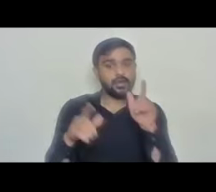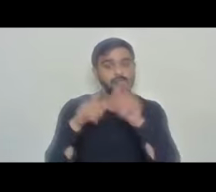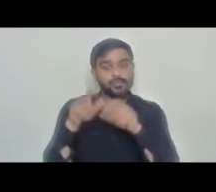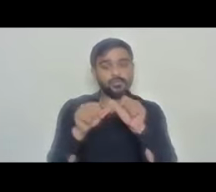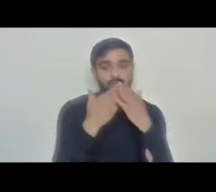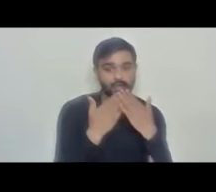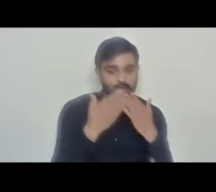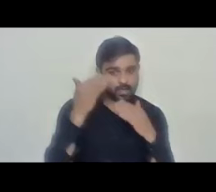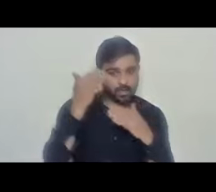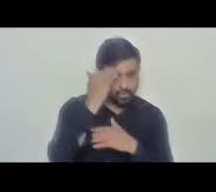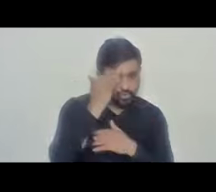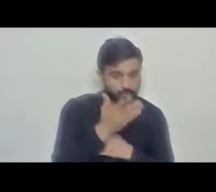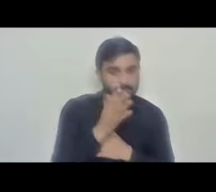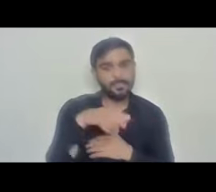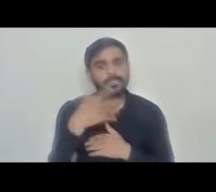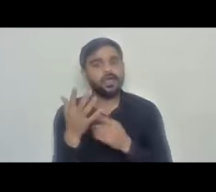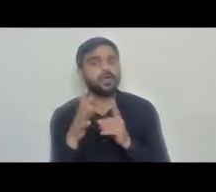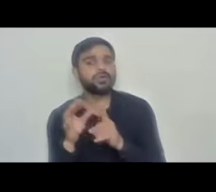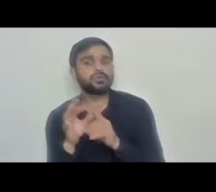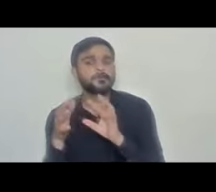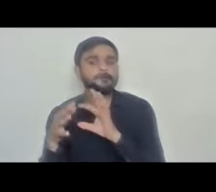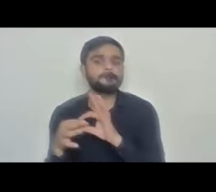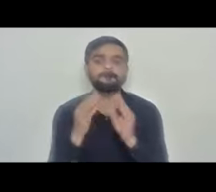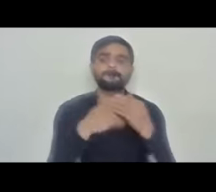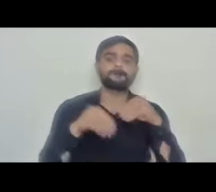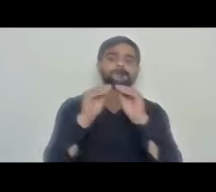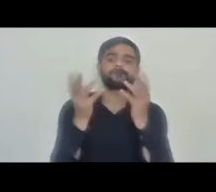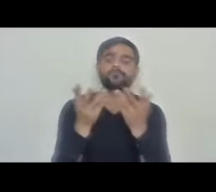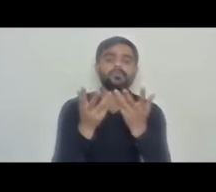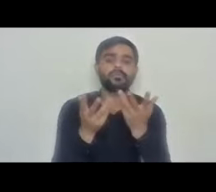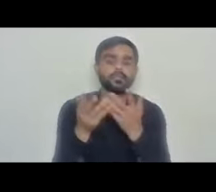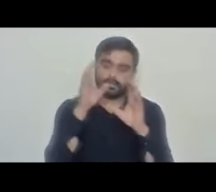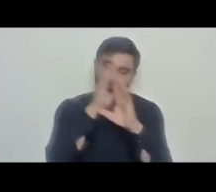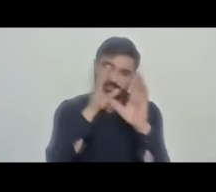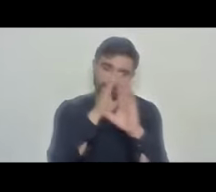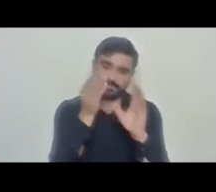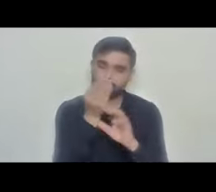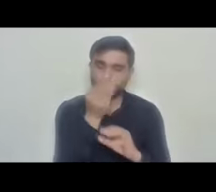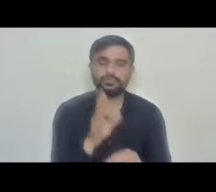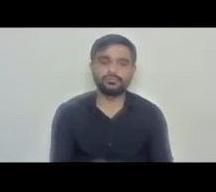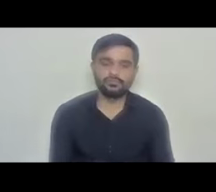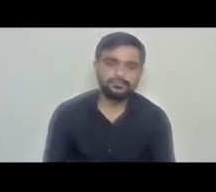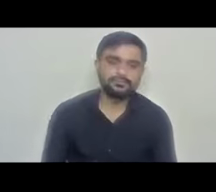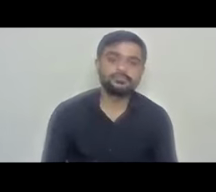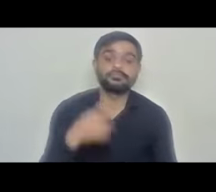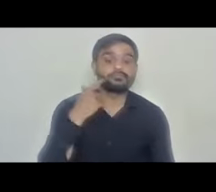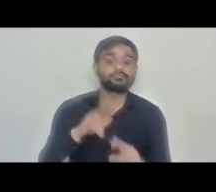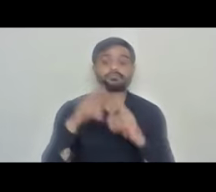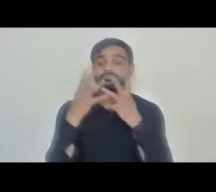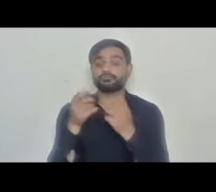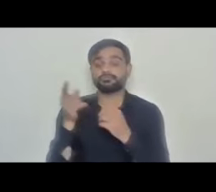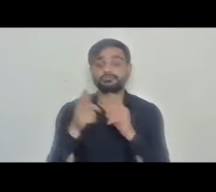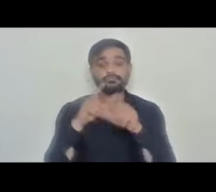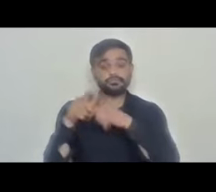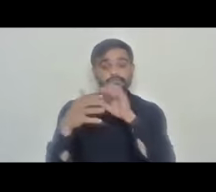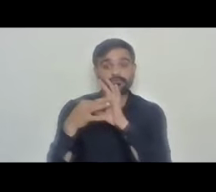academic knowledge? I mean, how do we go about it? I mean, it's a little confusing. see, if you want to incorporate